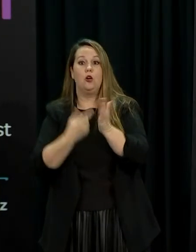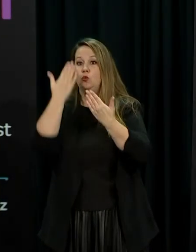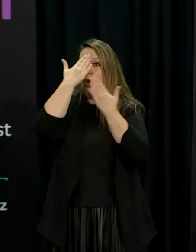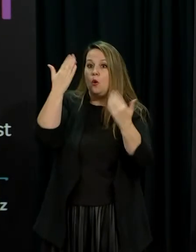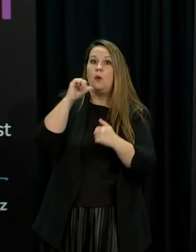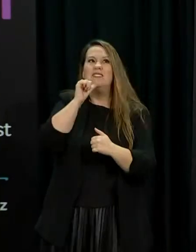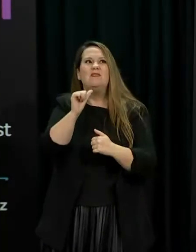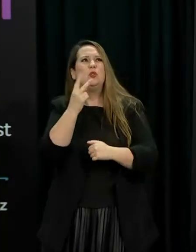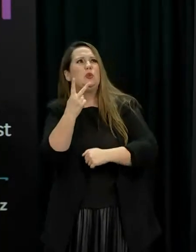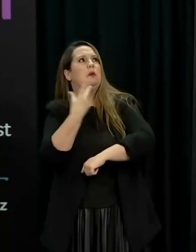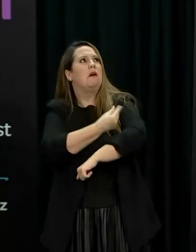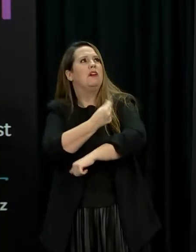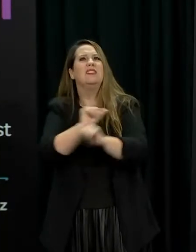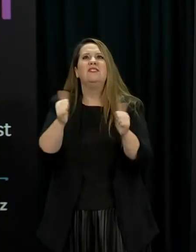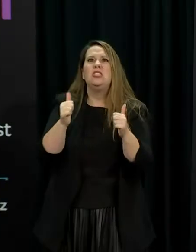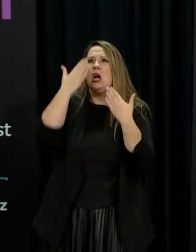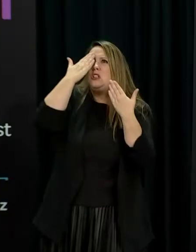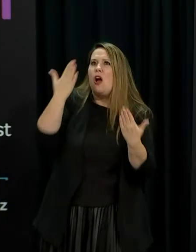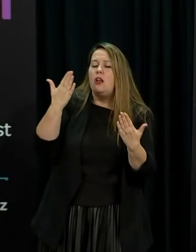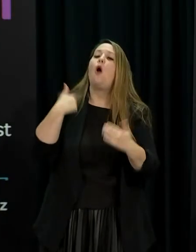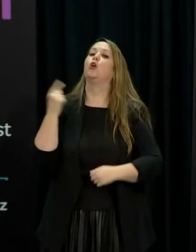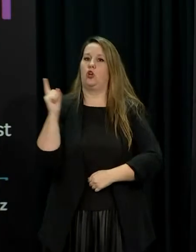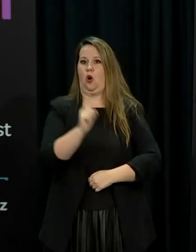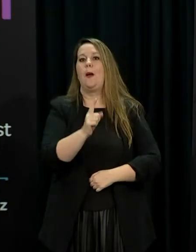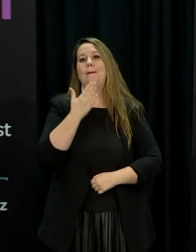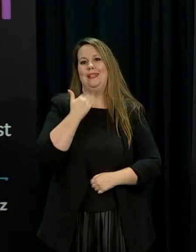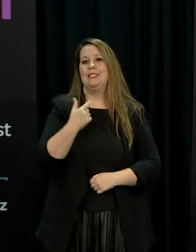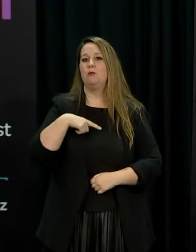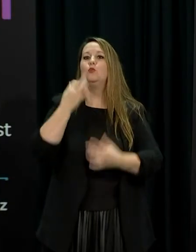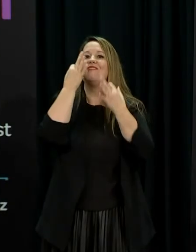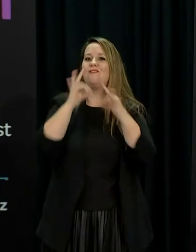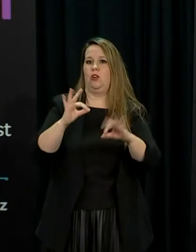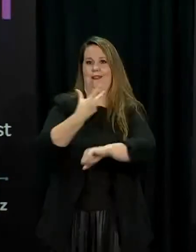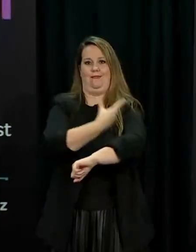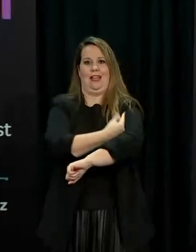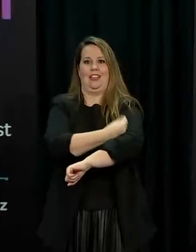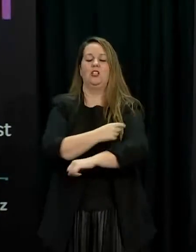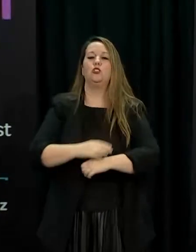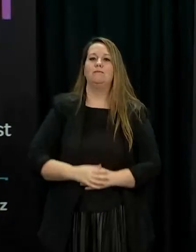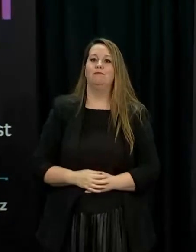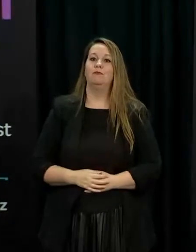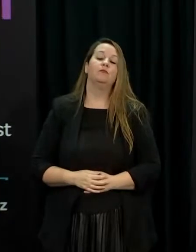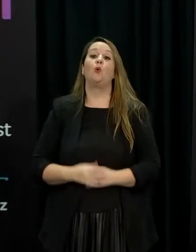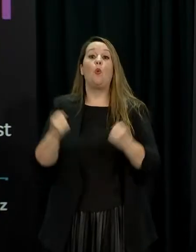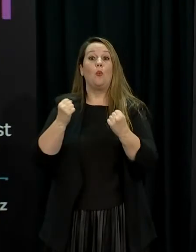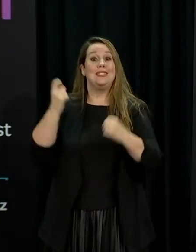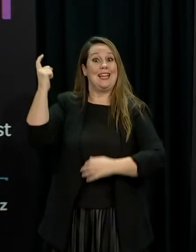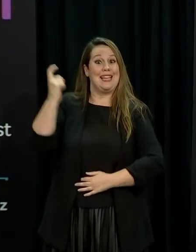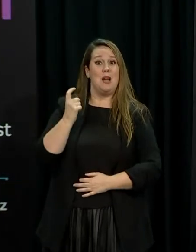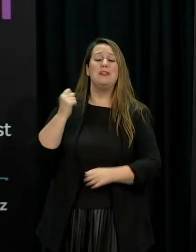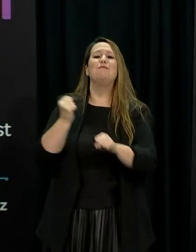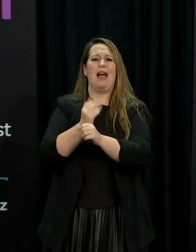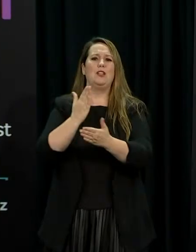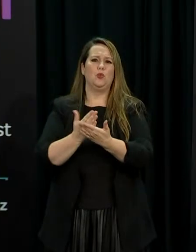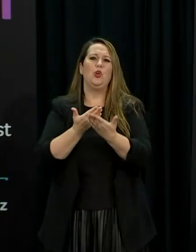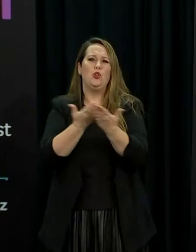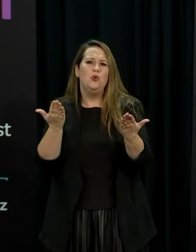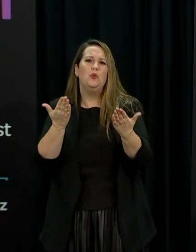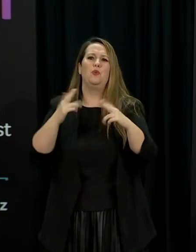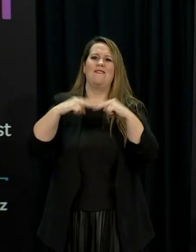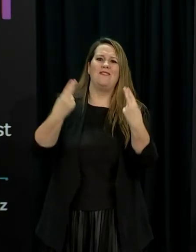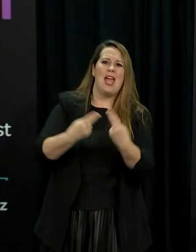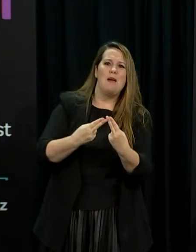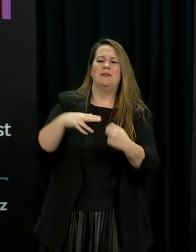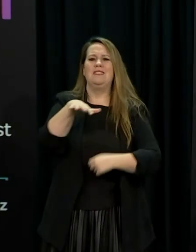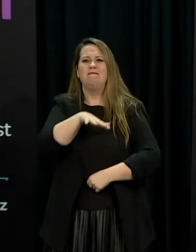free. So please do make sure you and your whānau go into winter with as much protection as you can. That